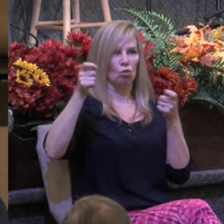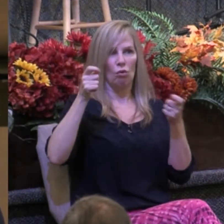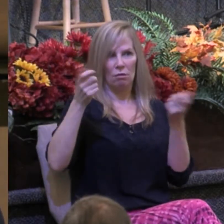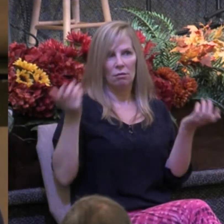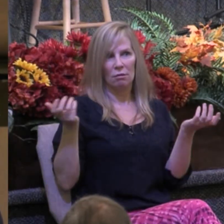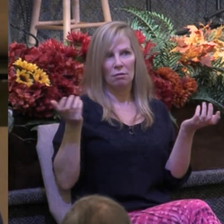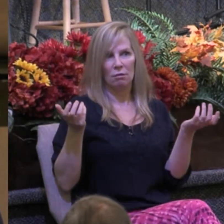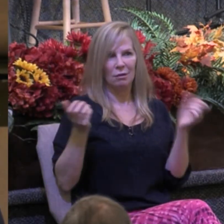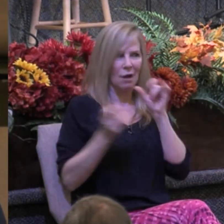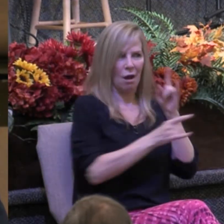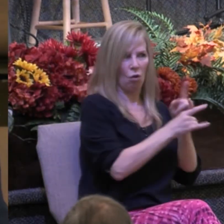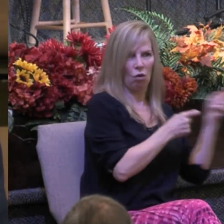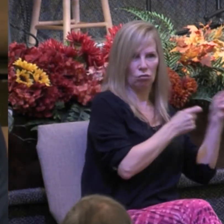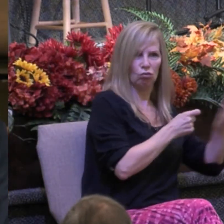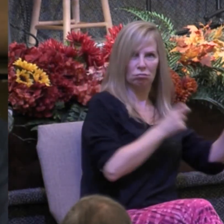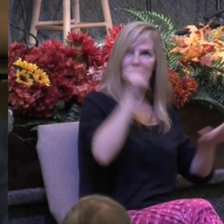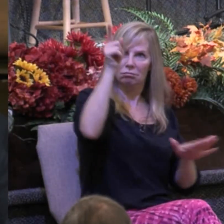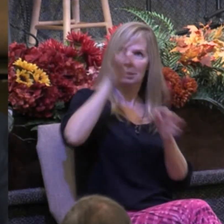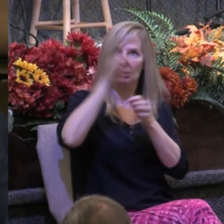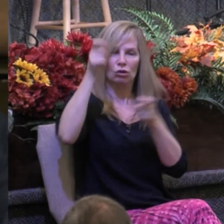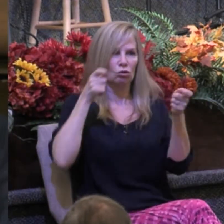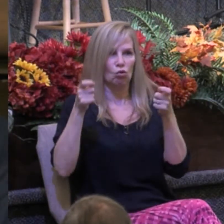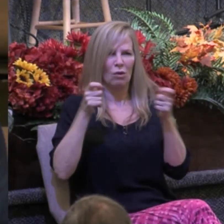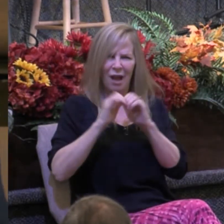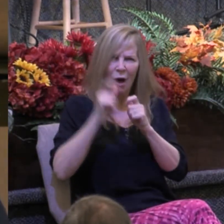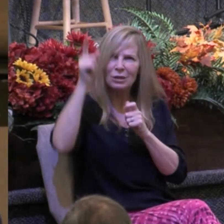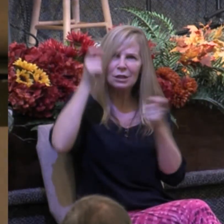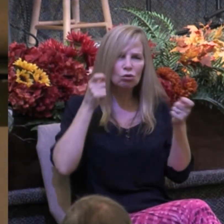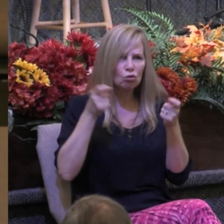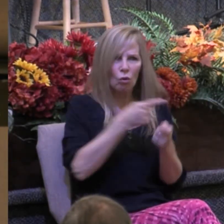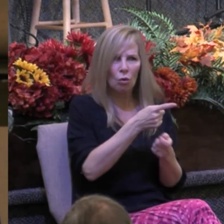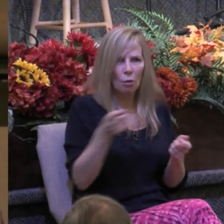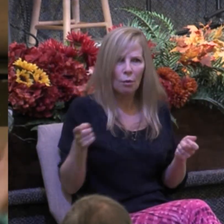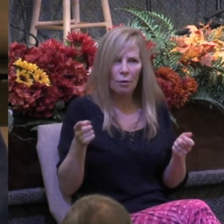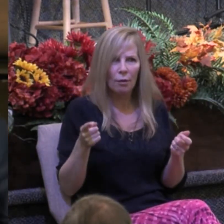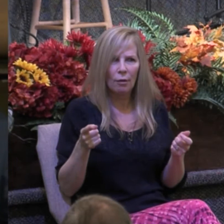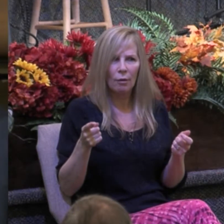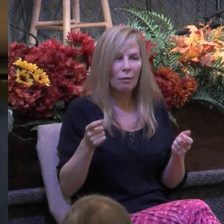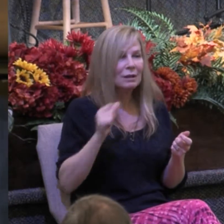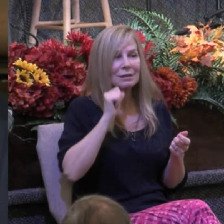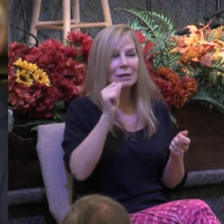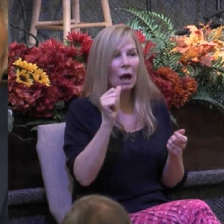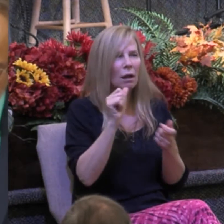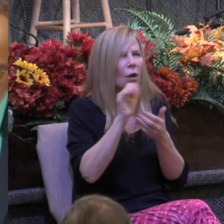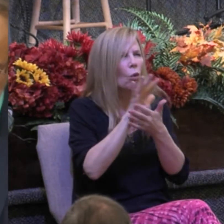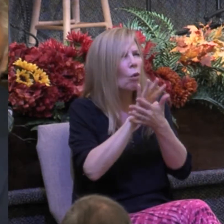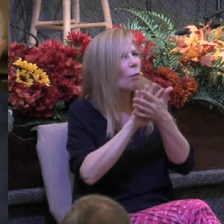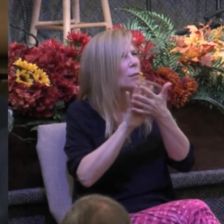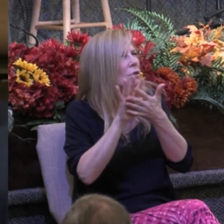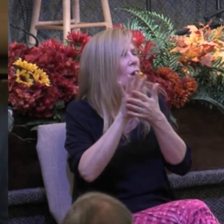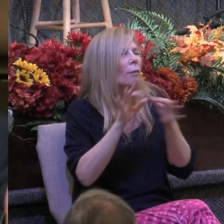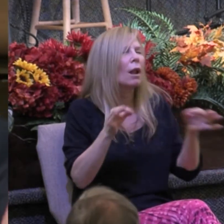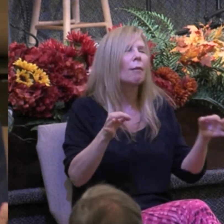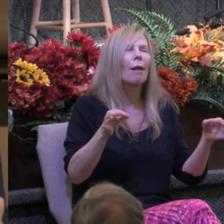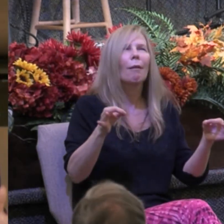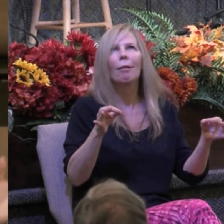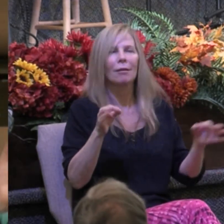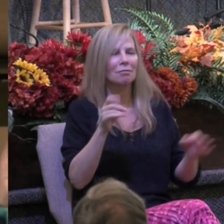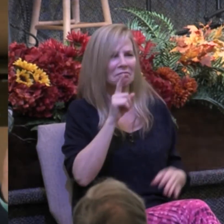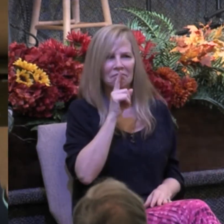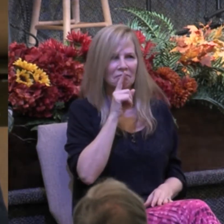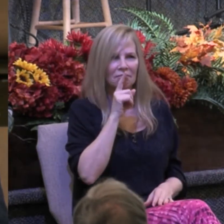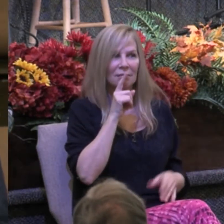control. And how does the Spirit control you? It's not mystical. It's not mysterious. He controls you as